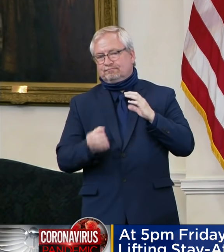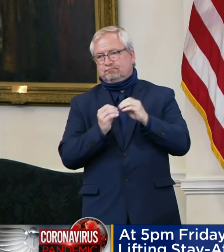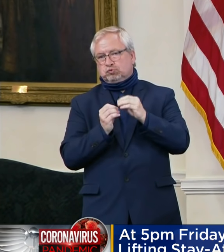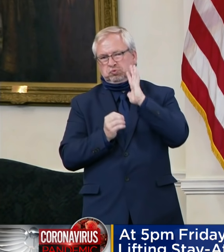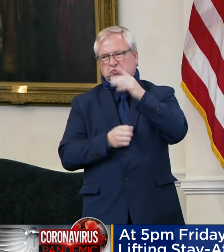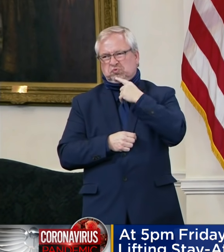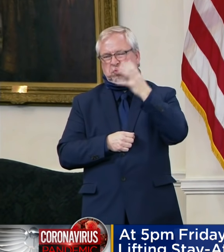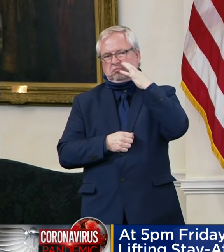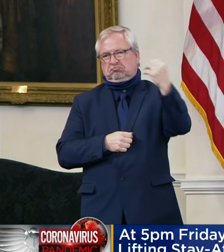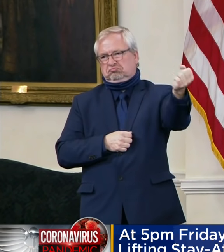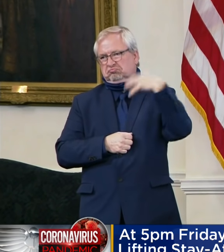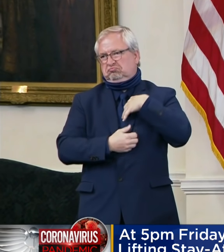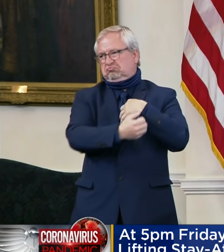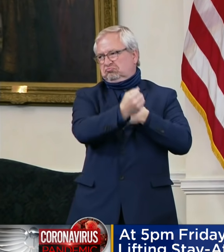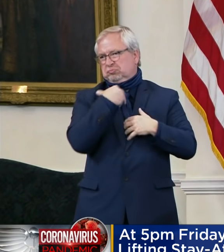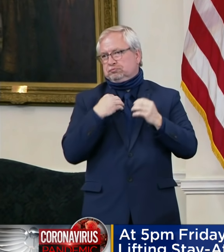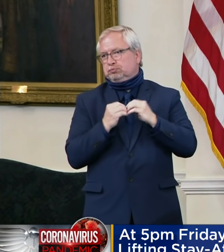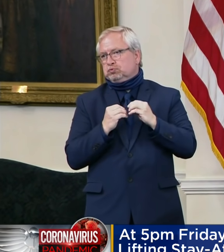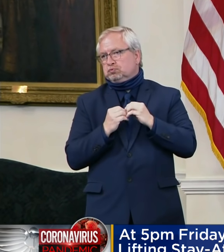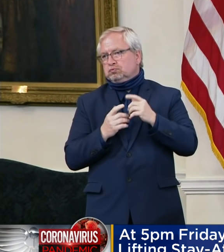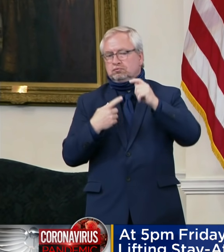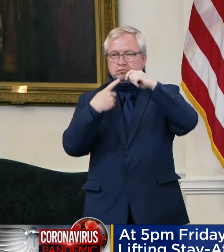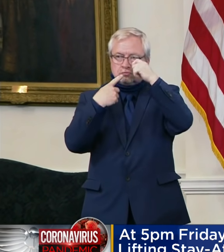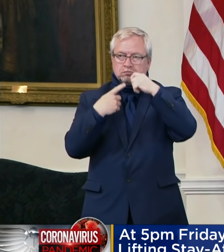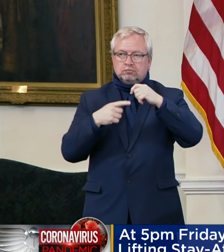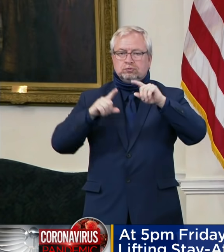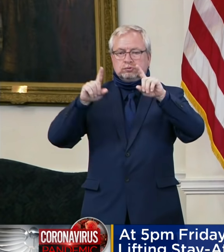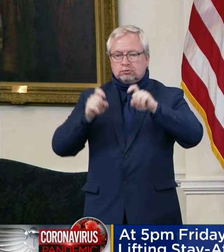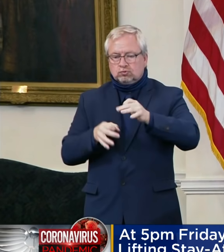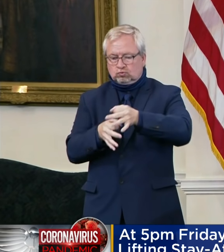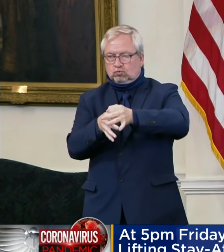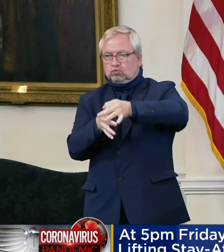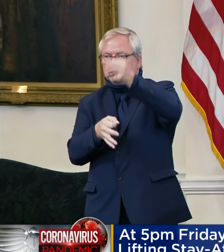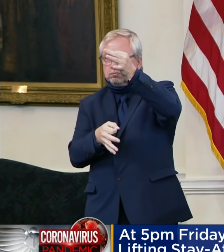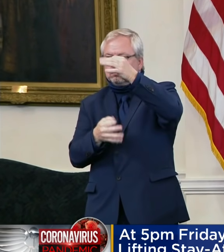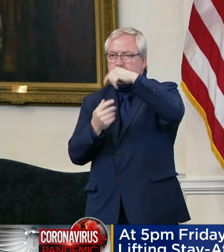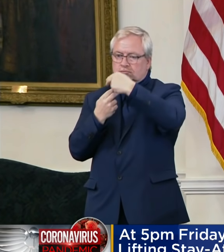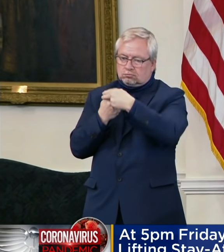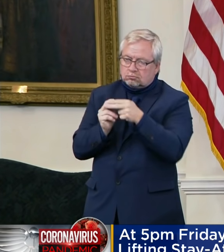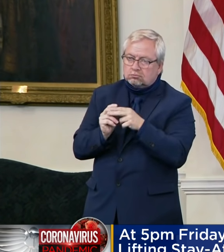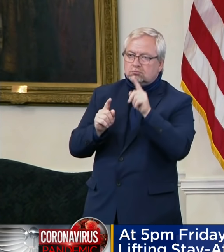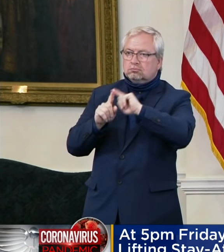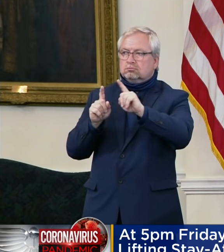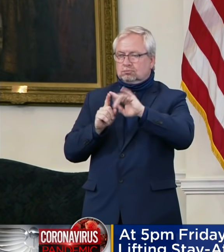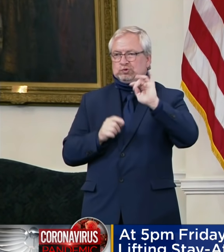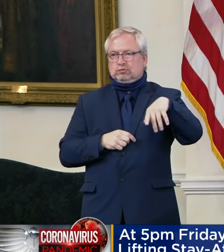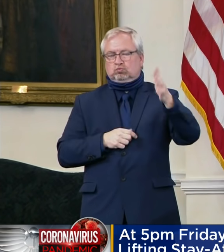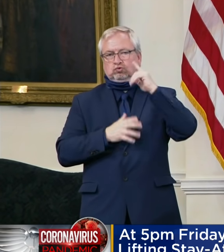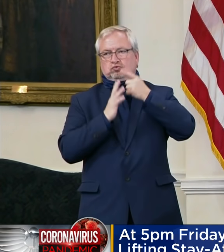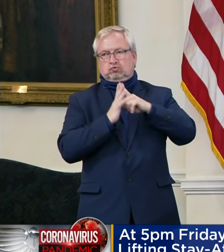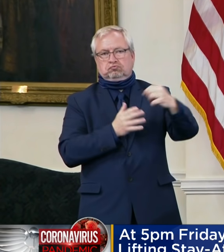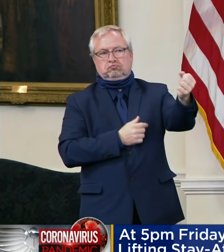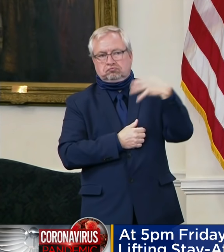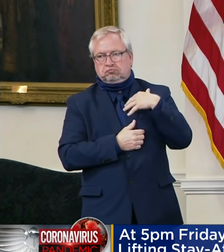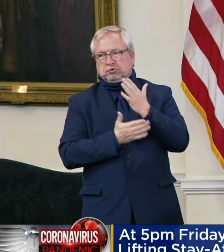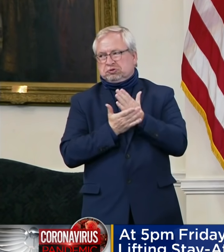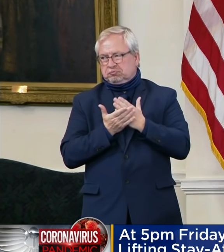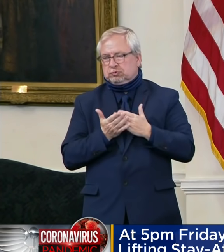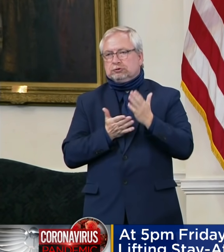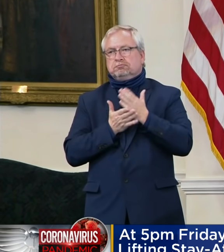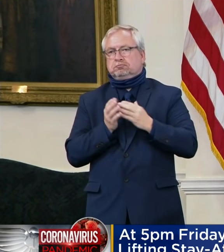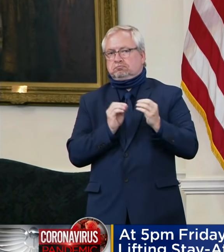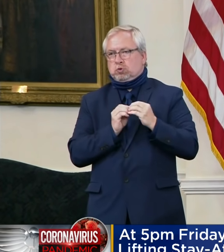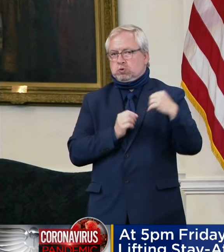goes with them. So it's not enough, but it helps us. But on we've been able, I think what we've been doing so far is all